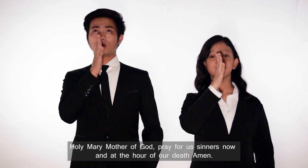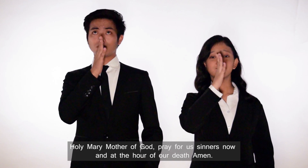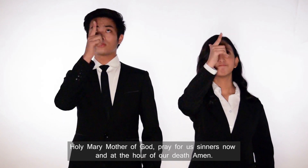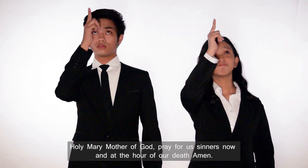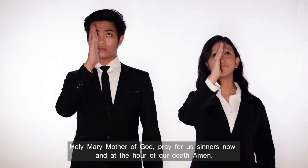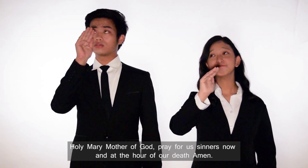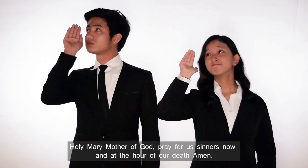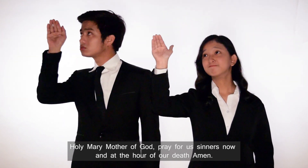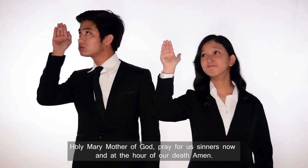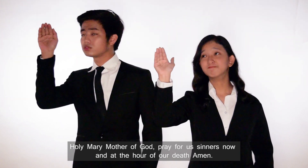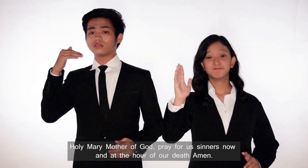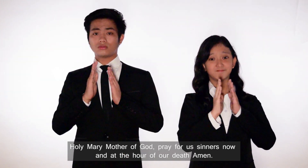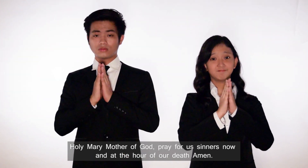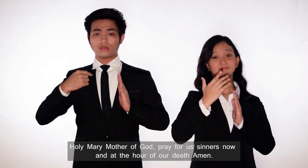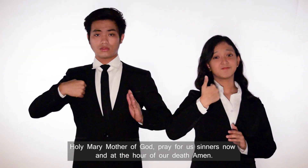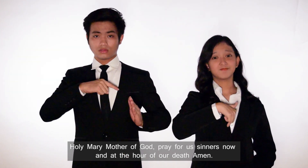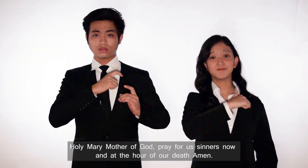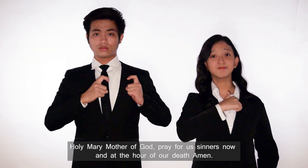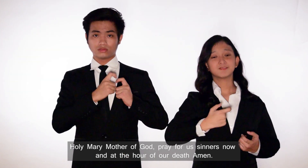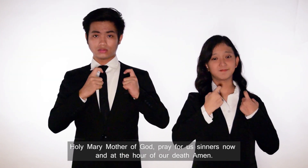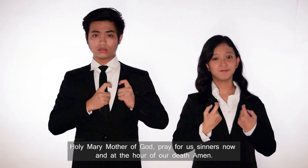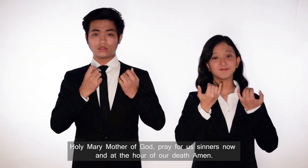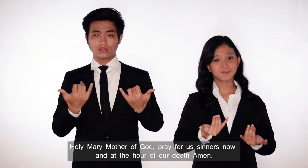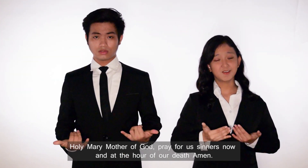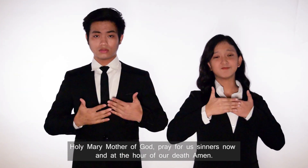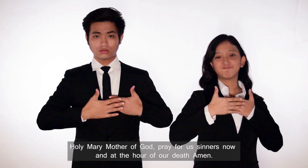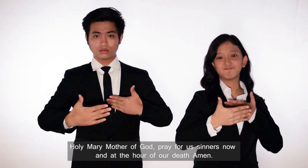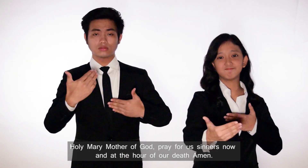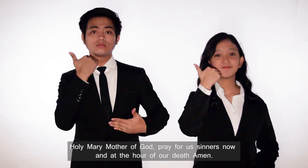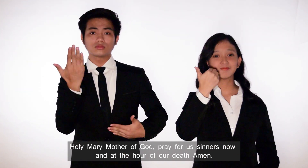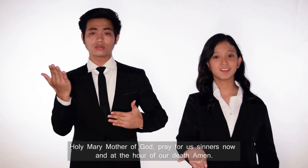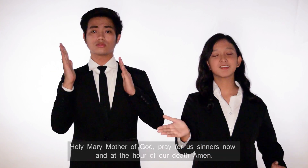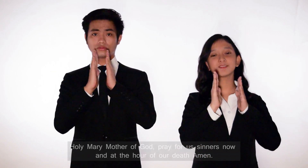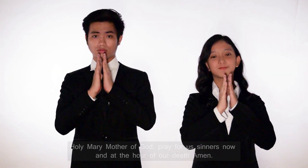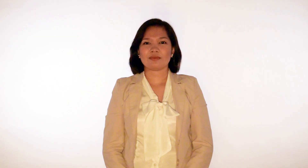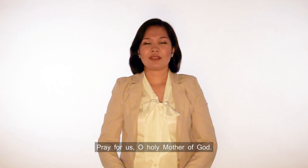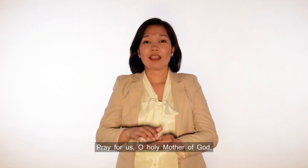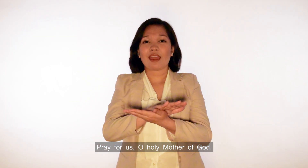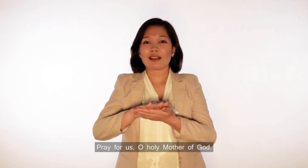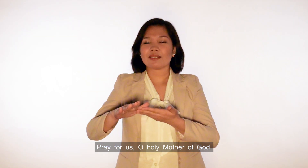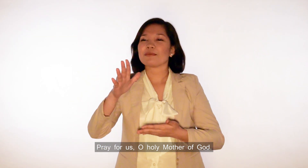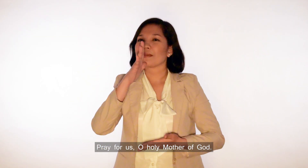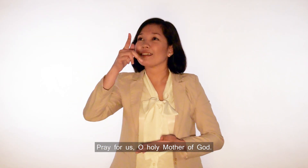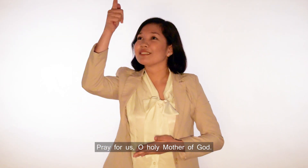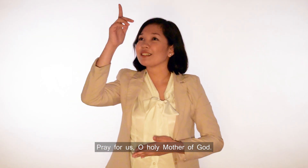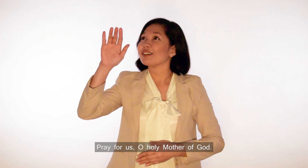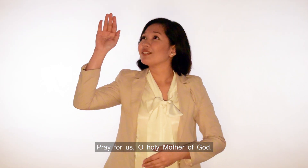of God, pray for us sinners, now and at the hour of our death. Amen. Pray for us, O Holy Mother of